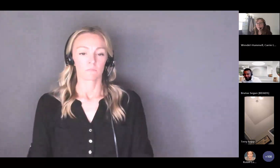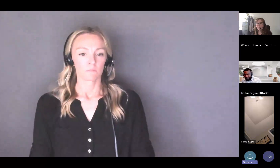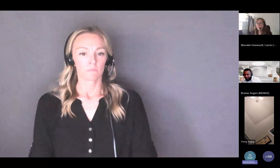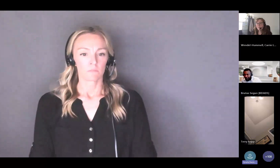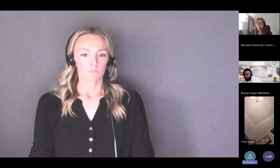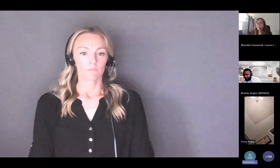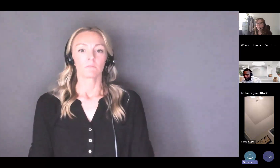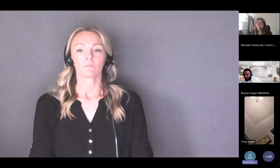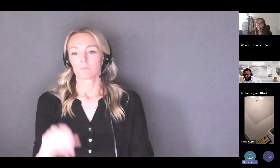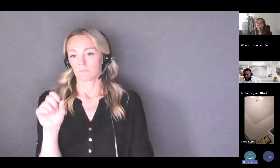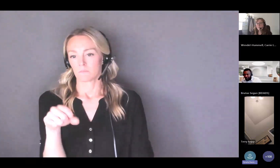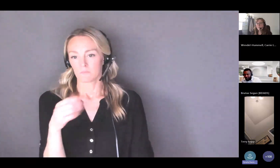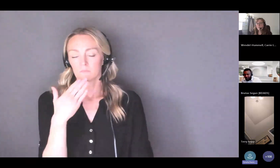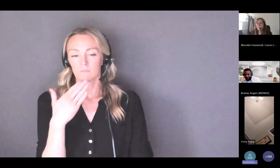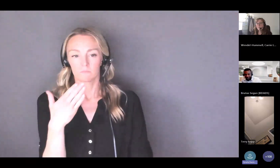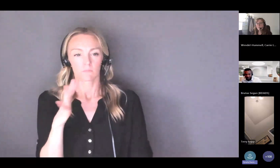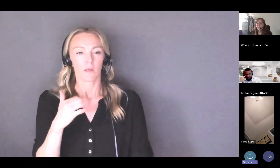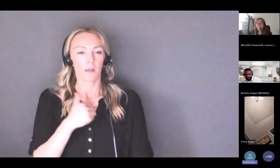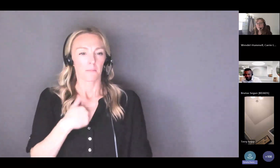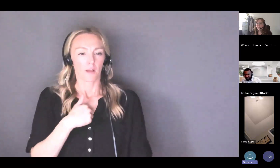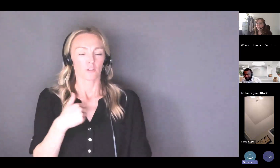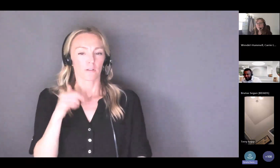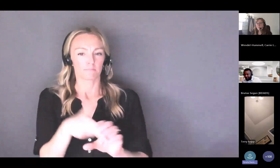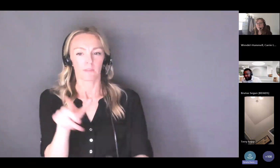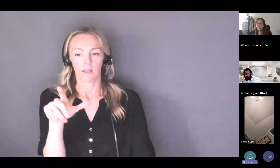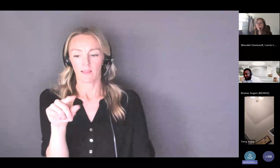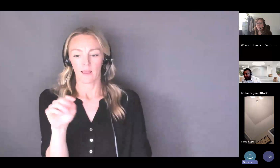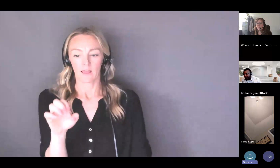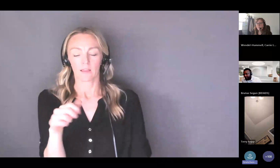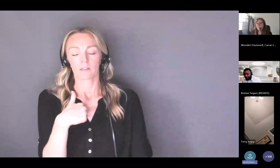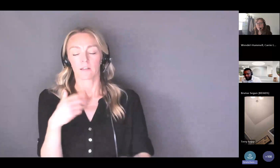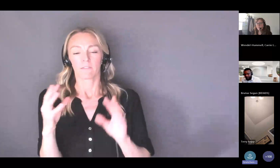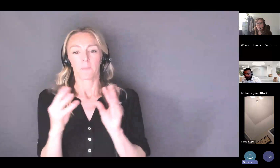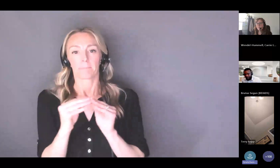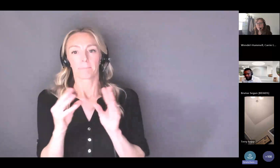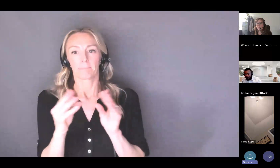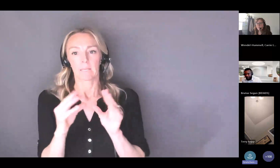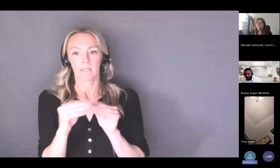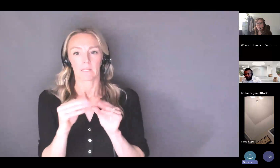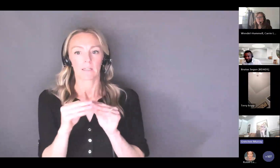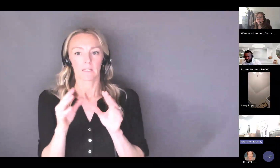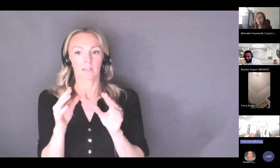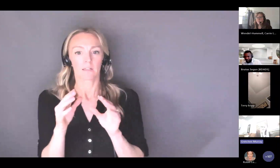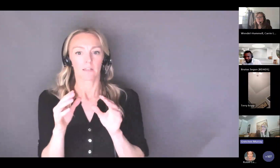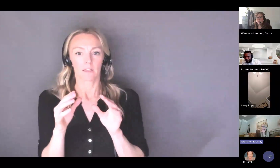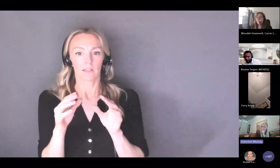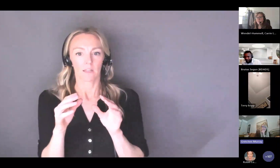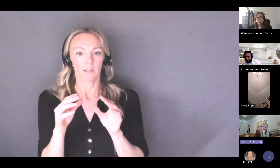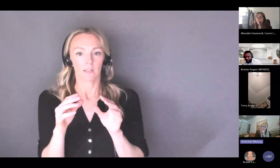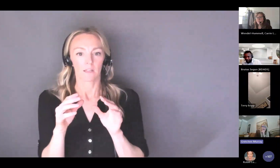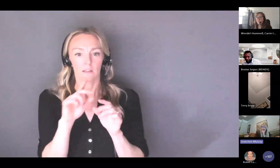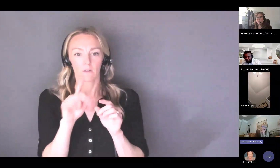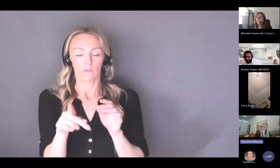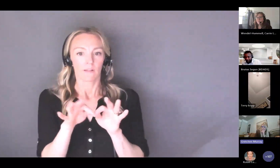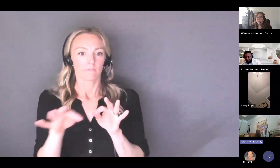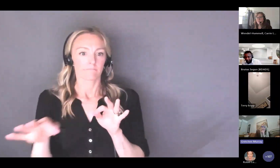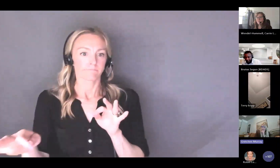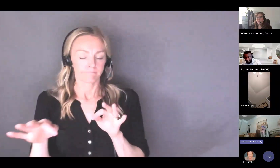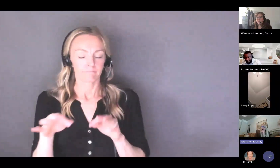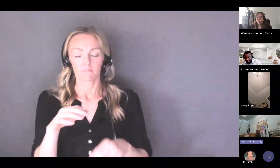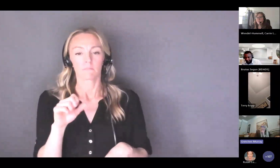I apologize for getting in late. I had a meeting that went over, and so